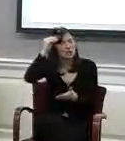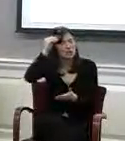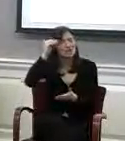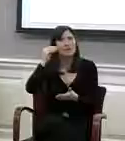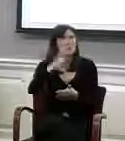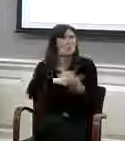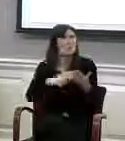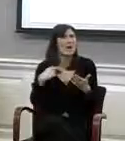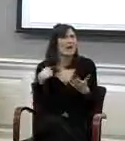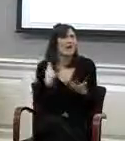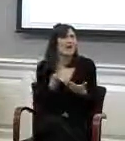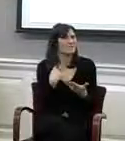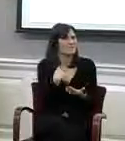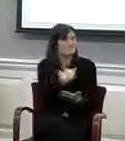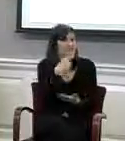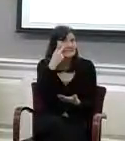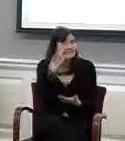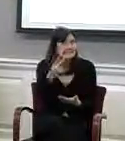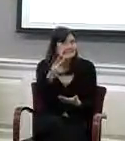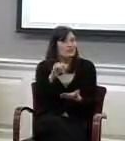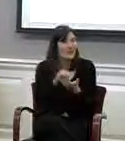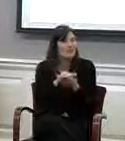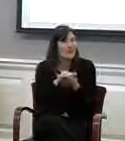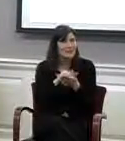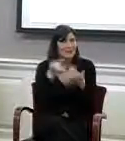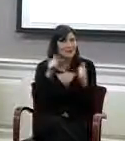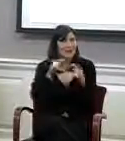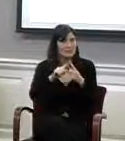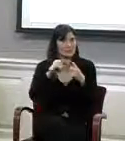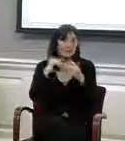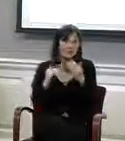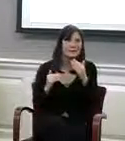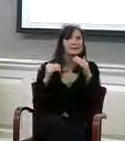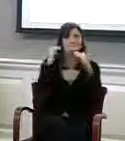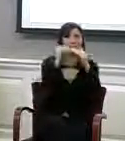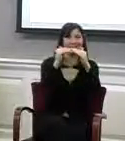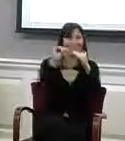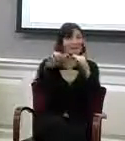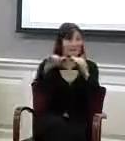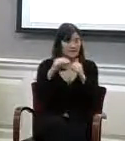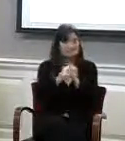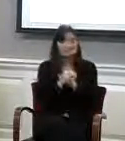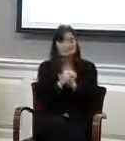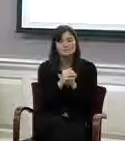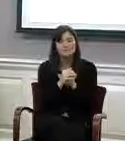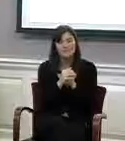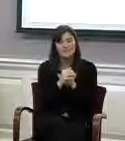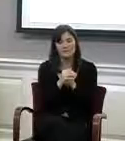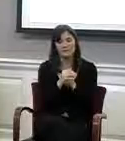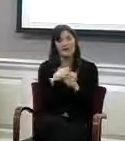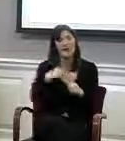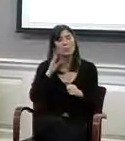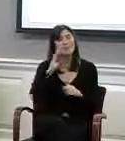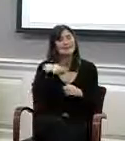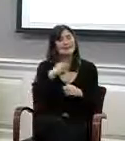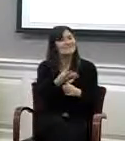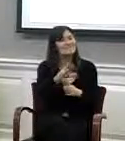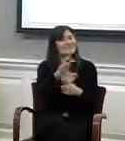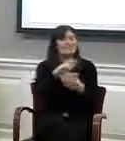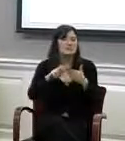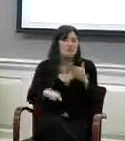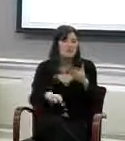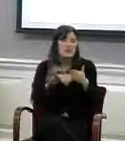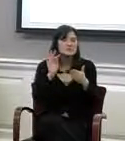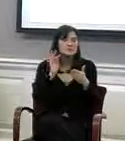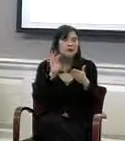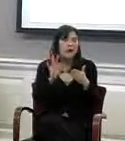meet these conditions? In my presentation today, I'm going to overview the initial results of an impact assessment I'm carrying out